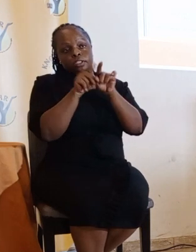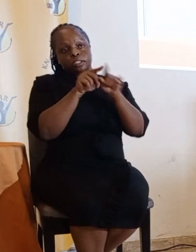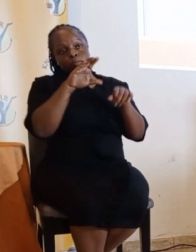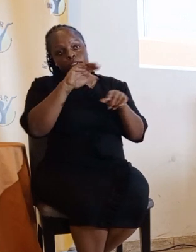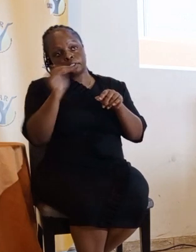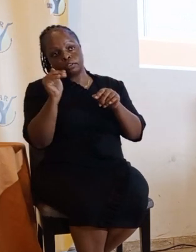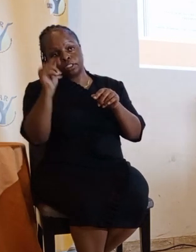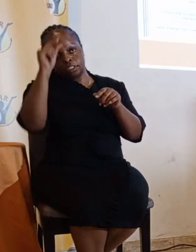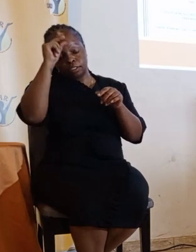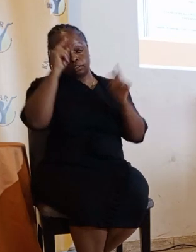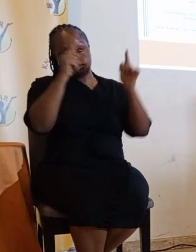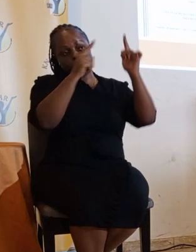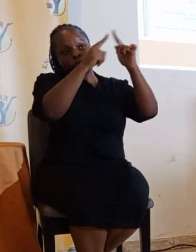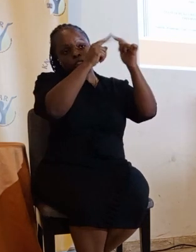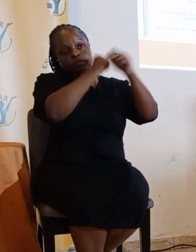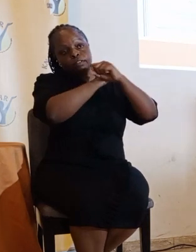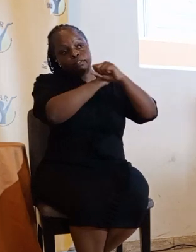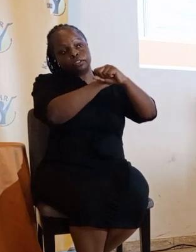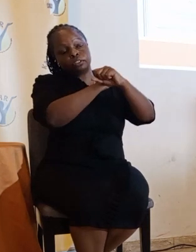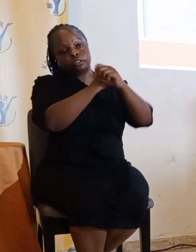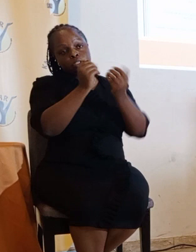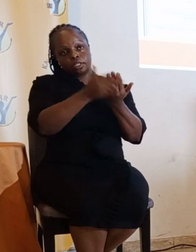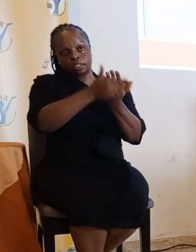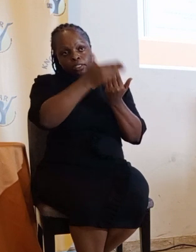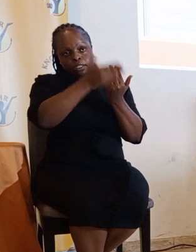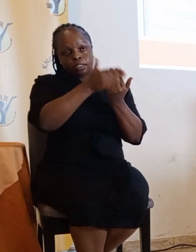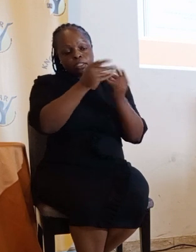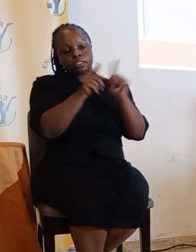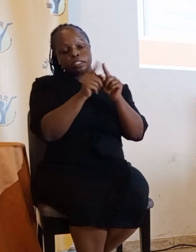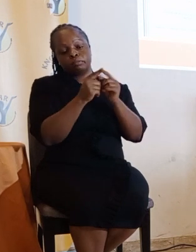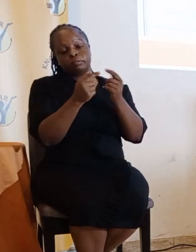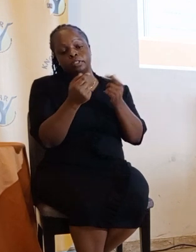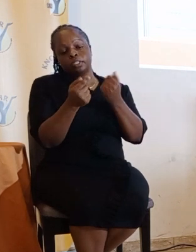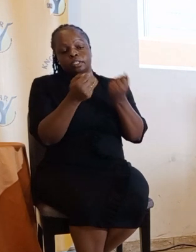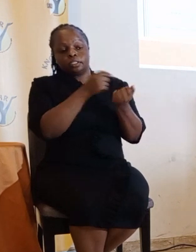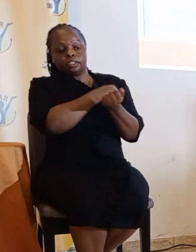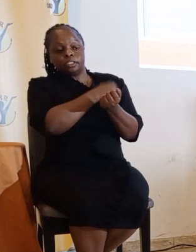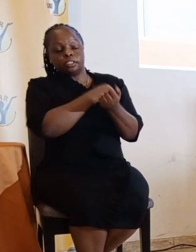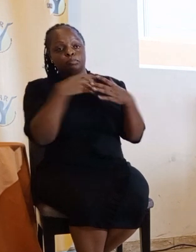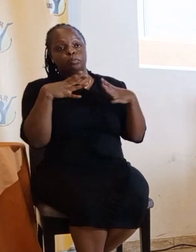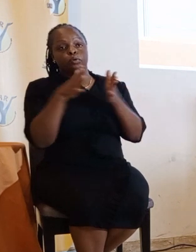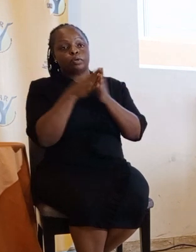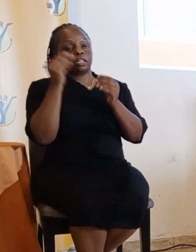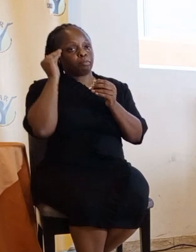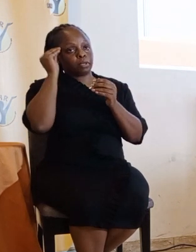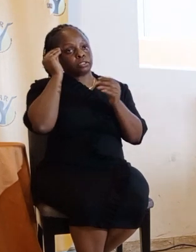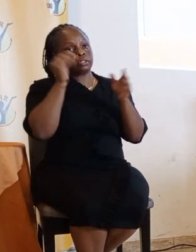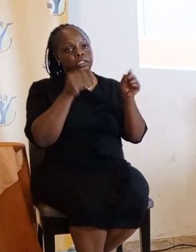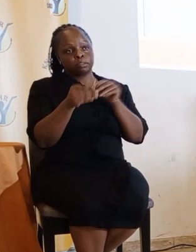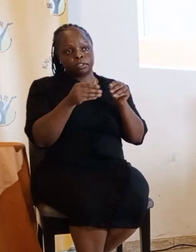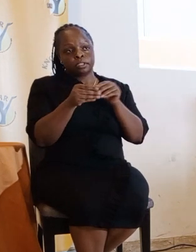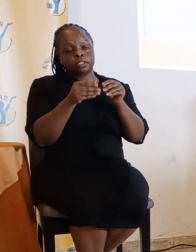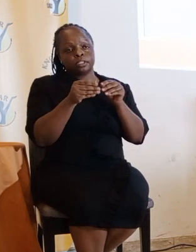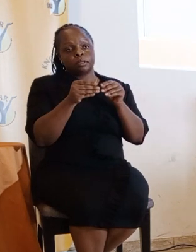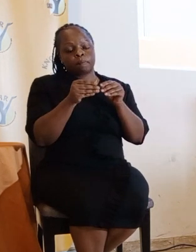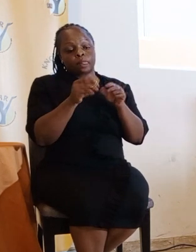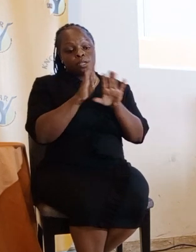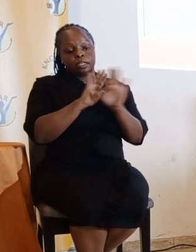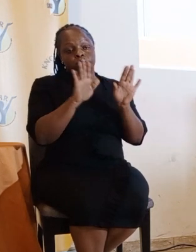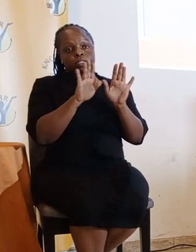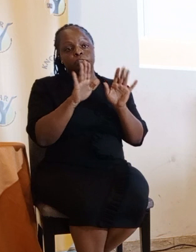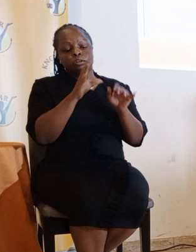county governments towards the prevention, care, and treatment of persons with mental illness.